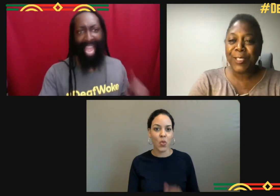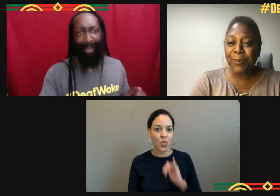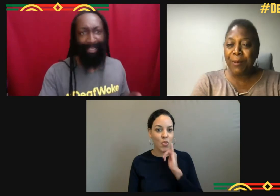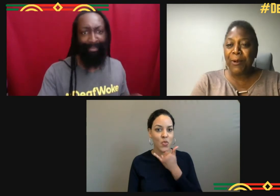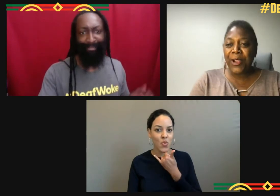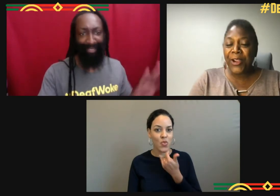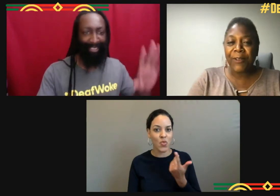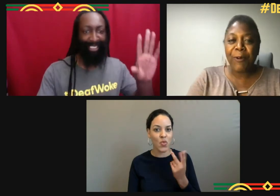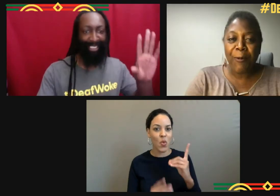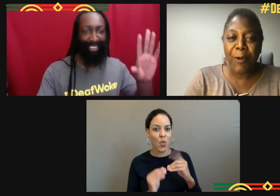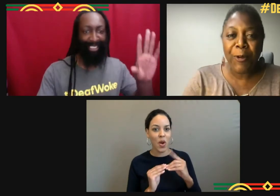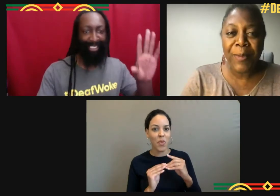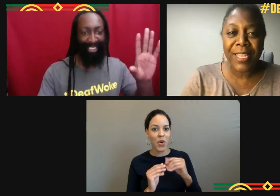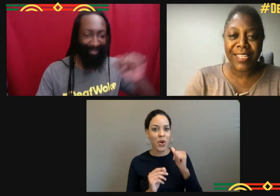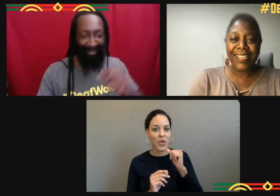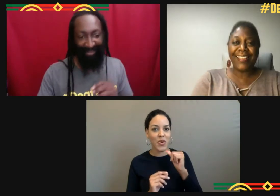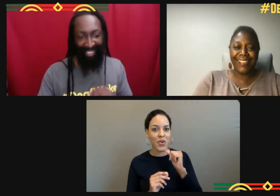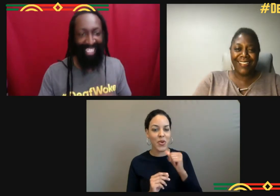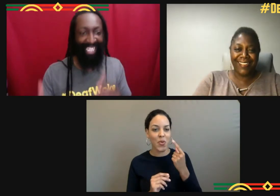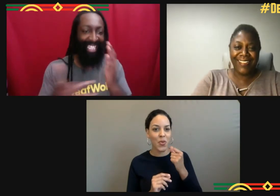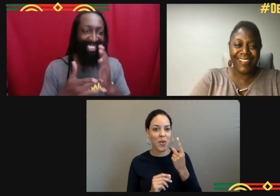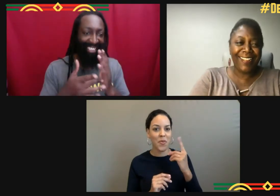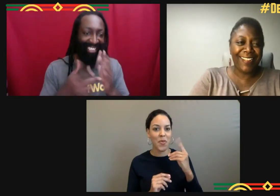Ooh. Oh. There was one more girl, one more woman.